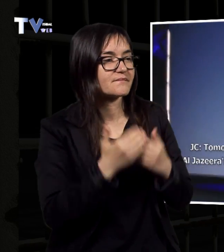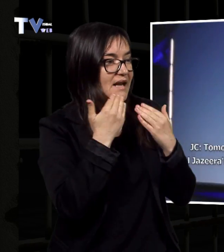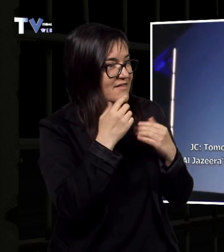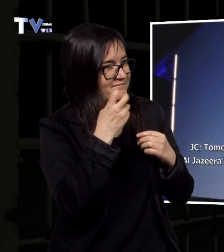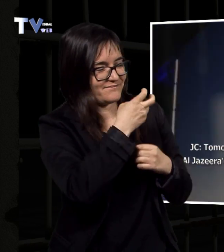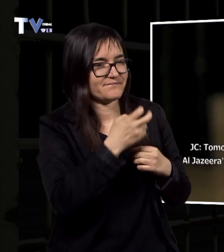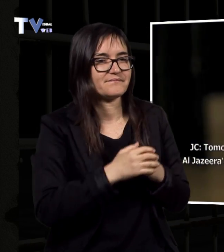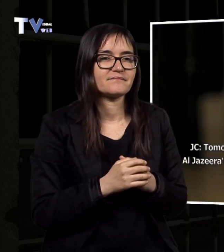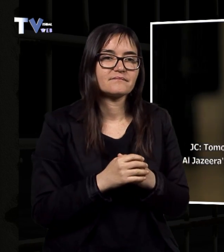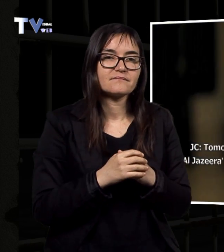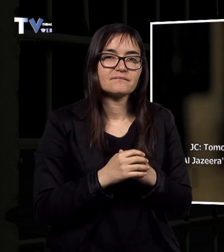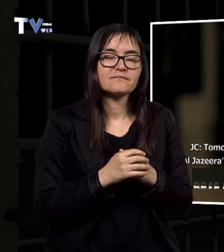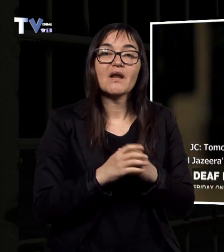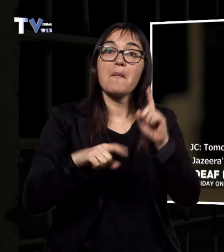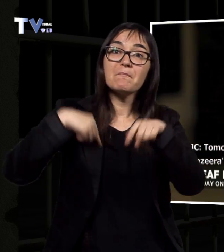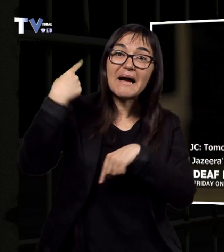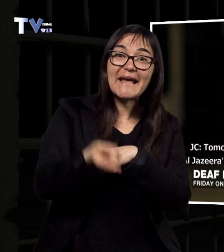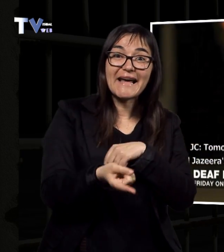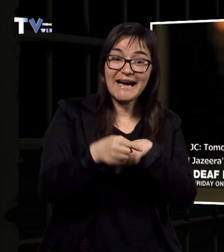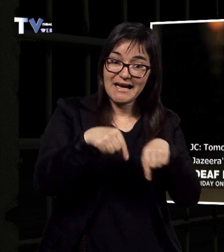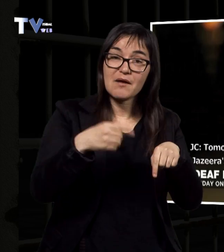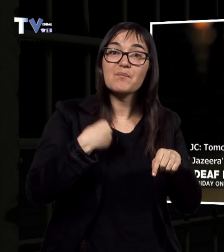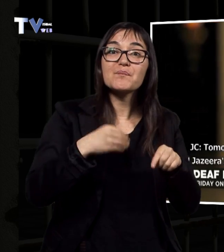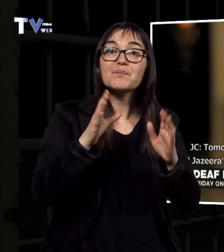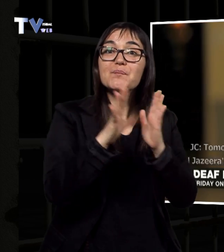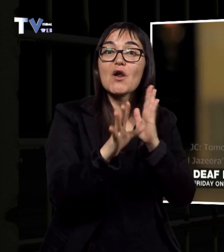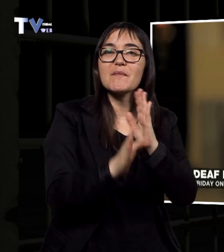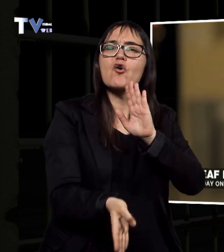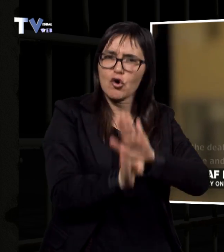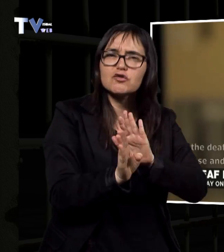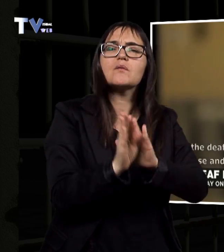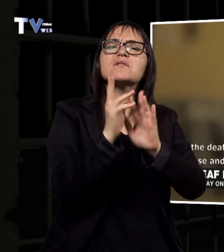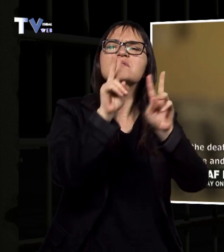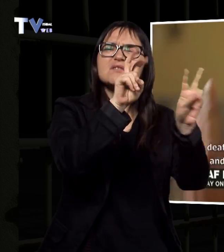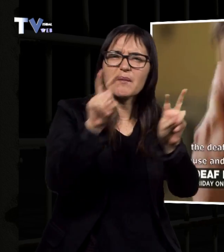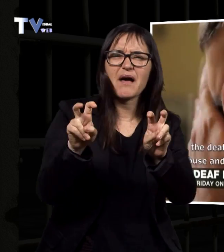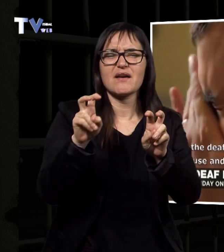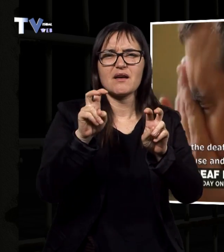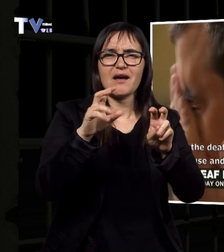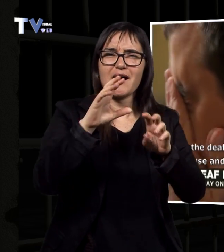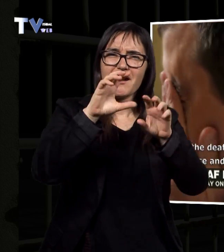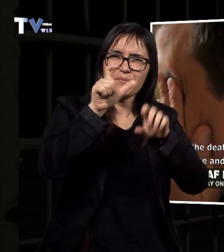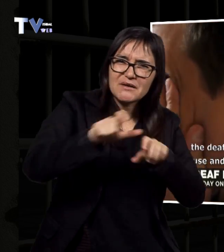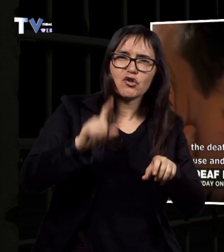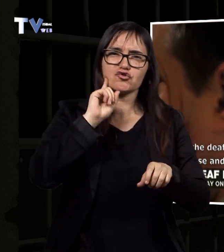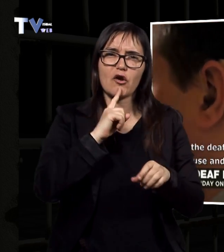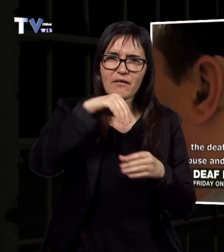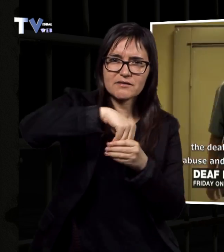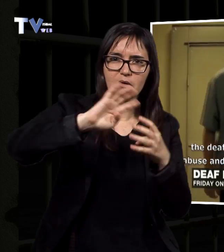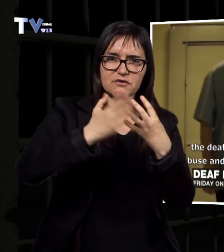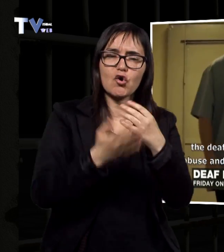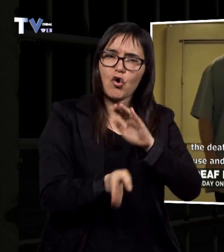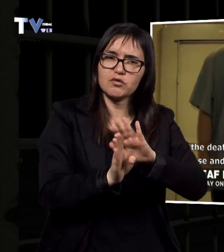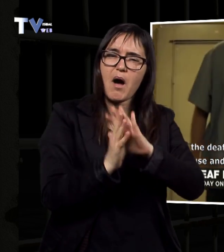Tomorrow on America Tonight, we'll continue Al Jazeera's exclusive look into the terrifying world of the deaf and disabled behind